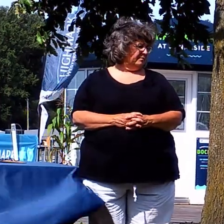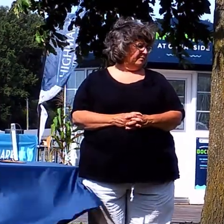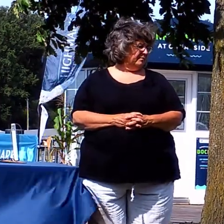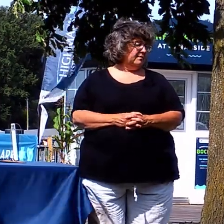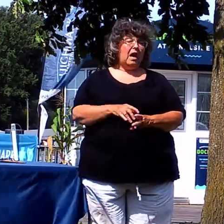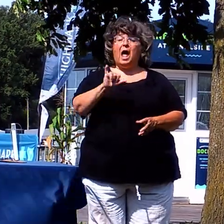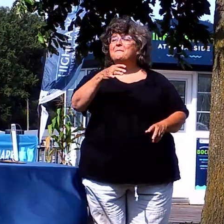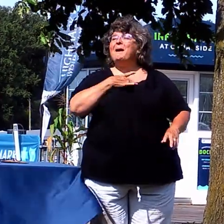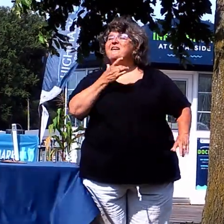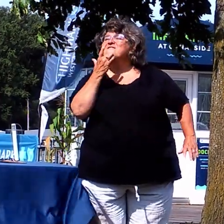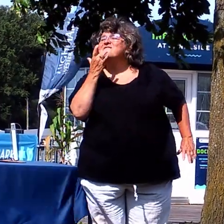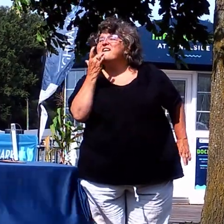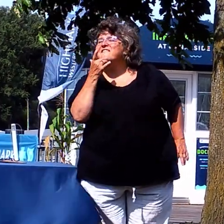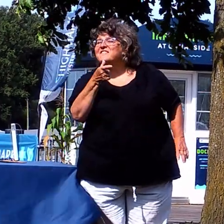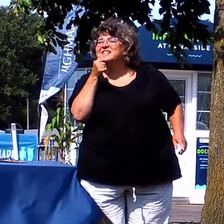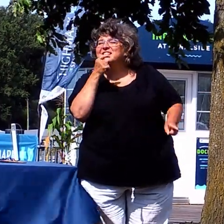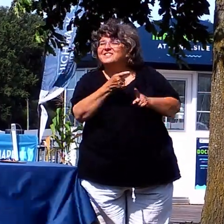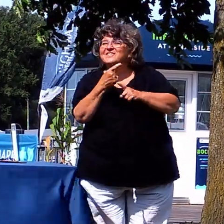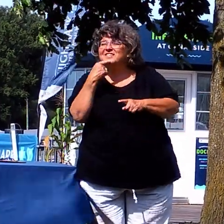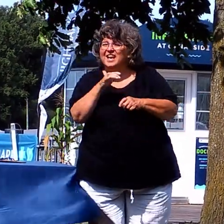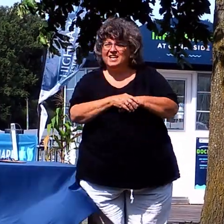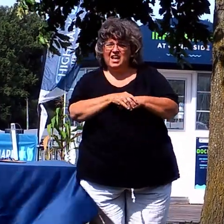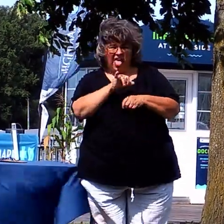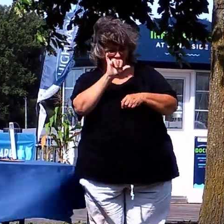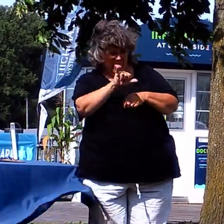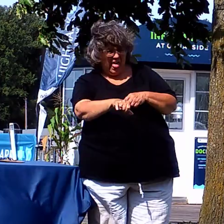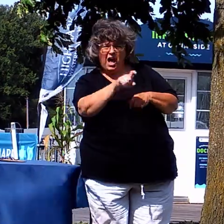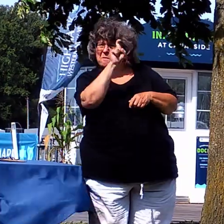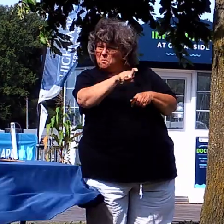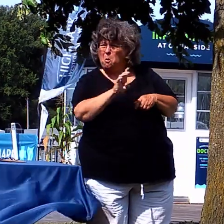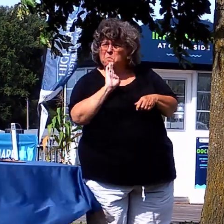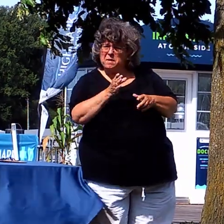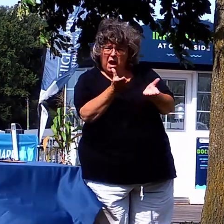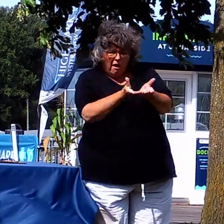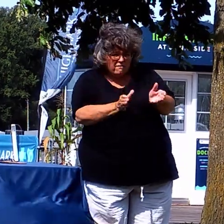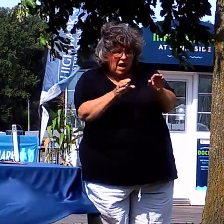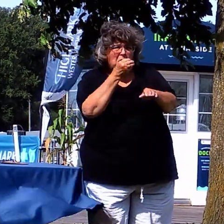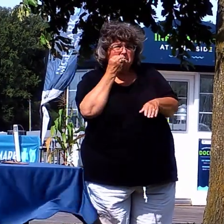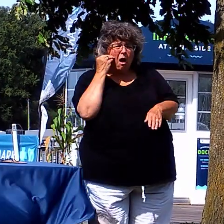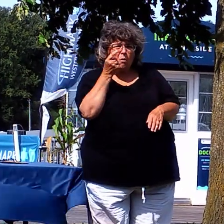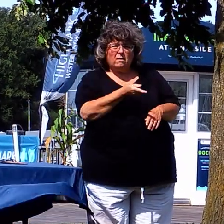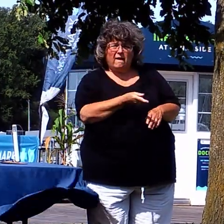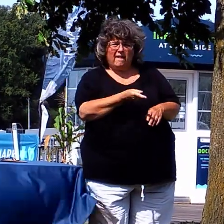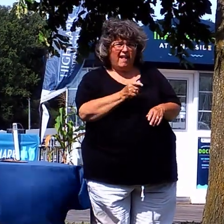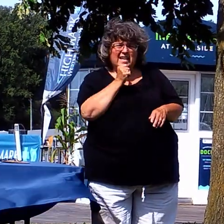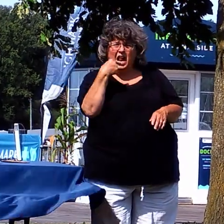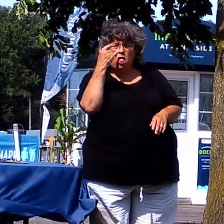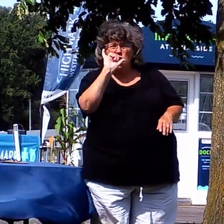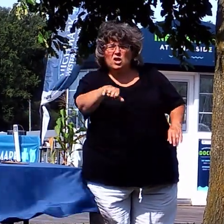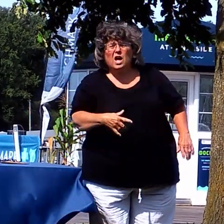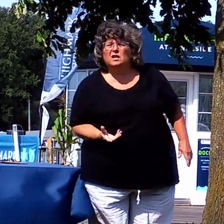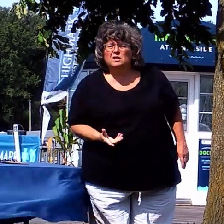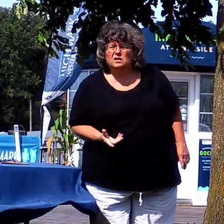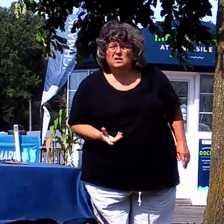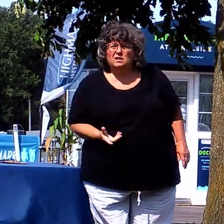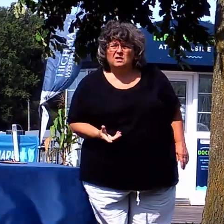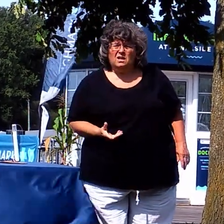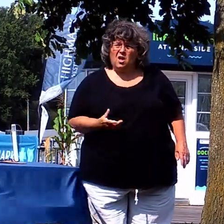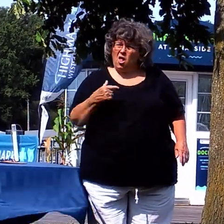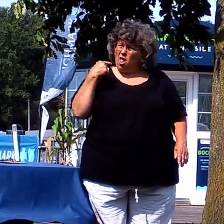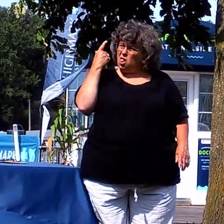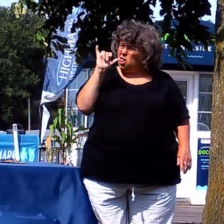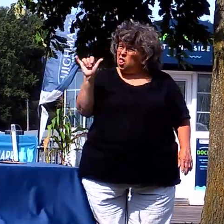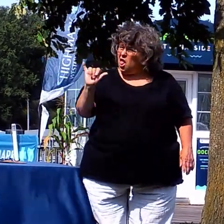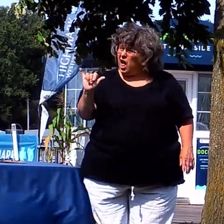This is one of my favorites, Marisol said, pointing. That was supposed to be a vase of flowers, Ramon said, but it doesn't look like one. Well, it looks